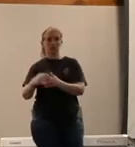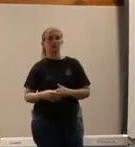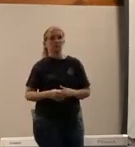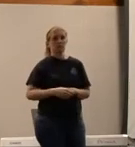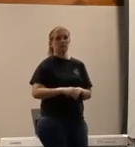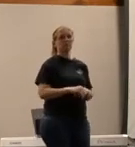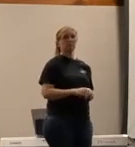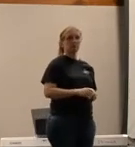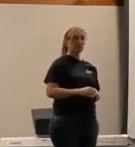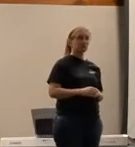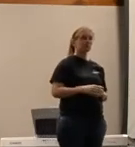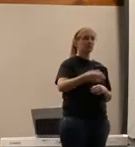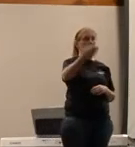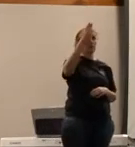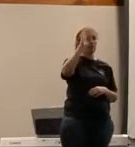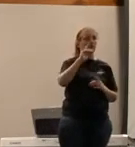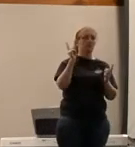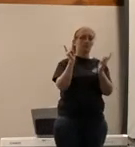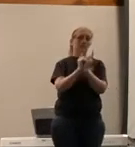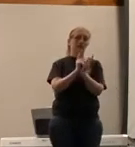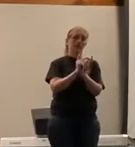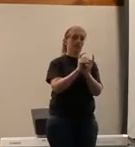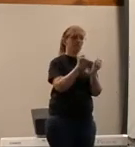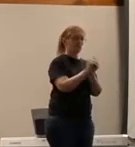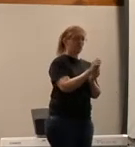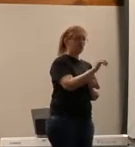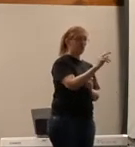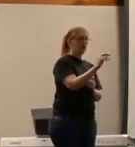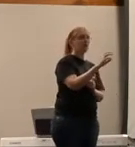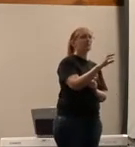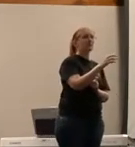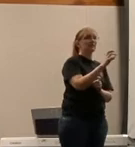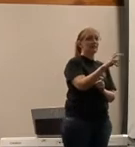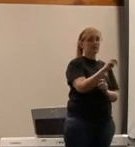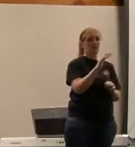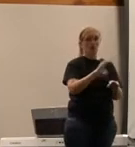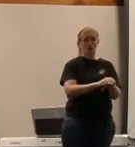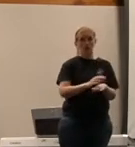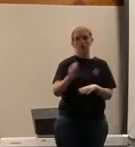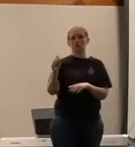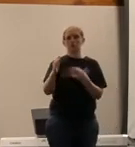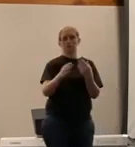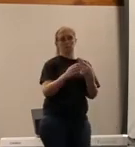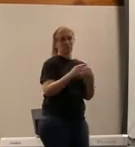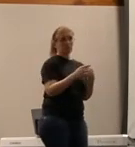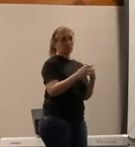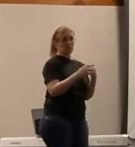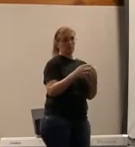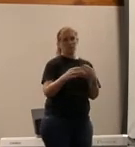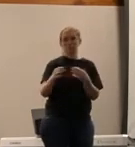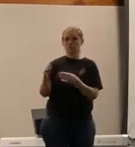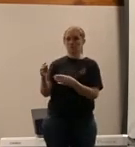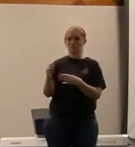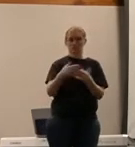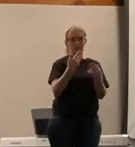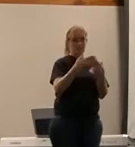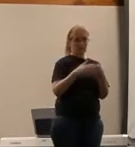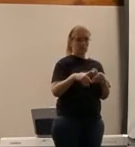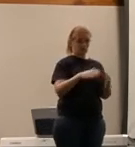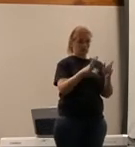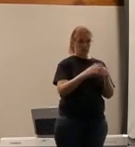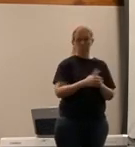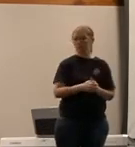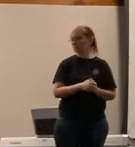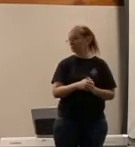street. God met with Adam and Eve and their sons on easy street. Listen,